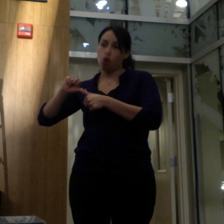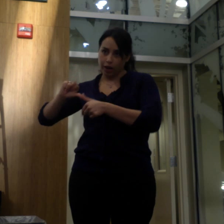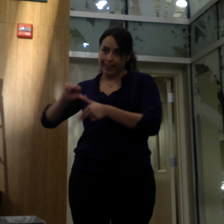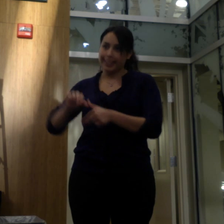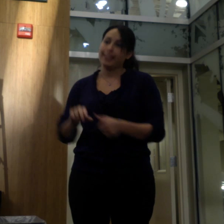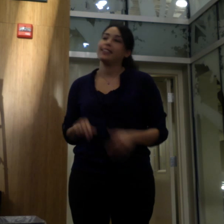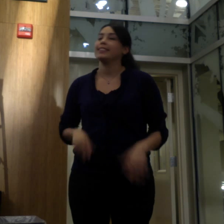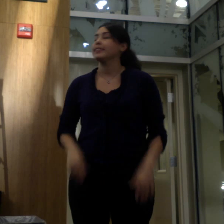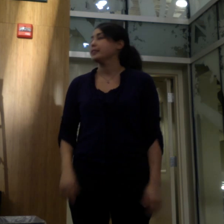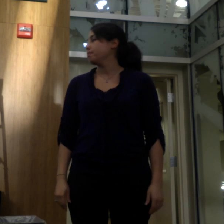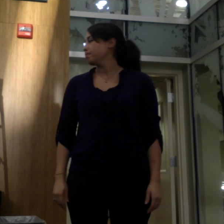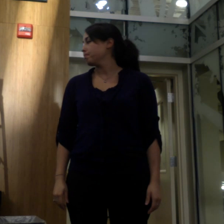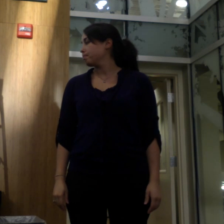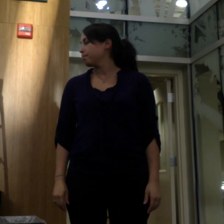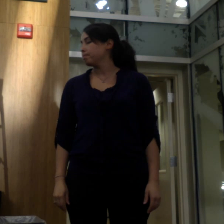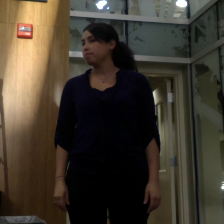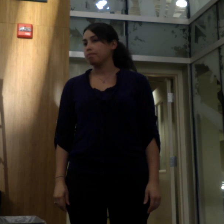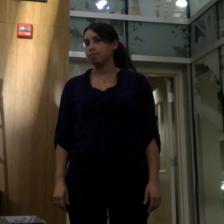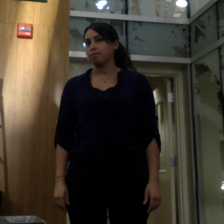Hurricanes.